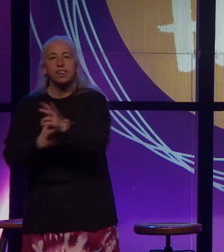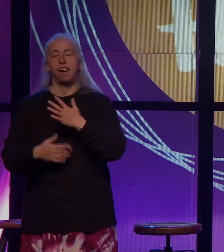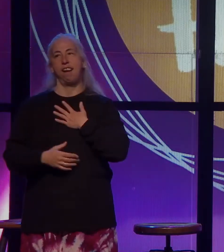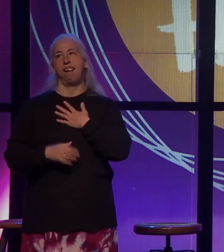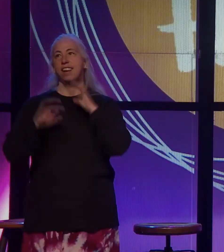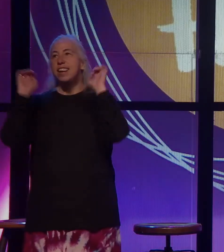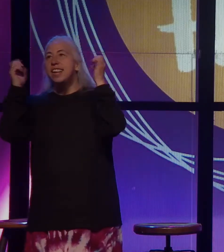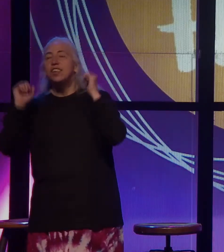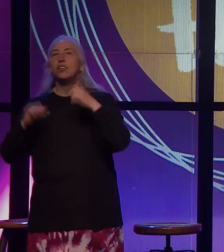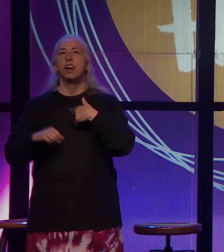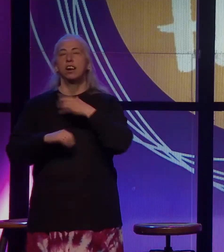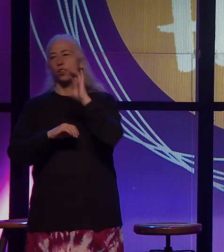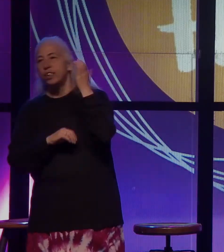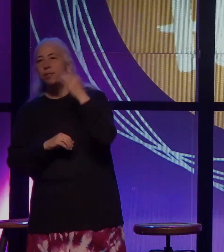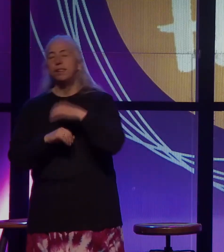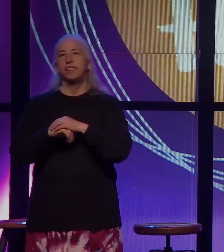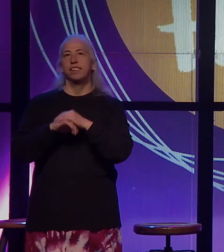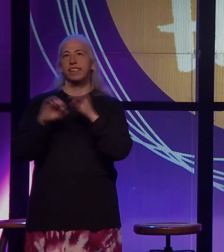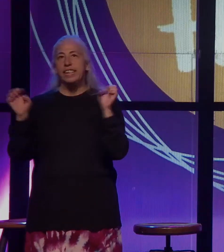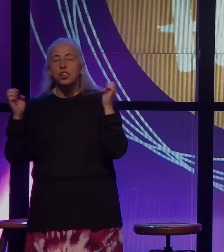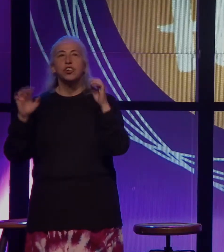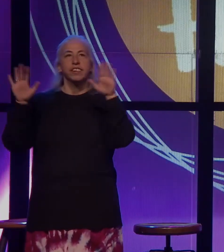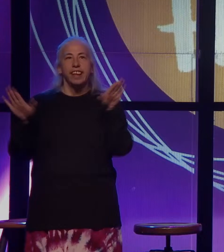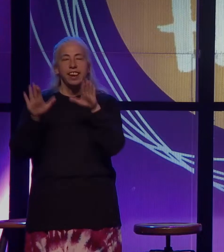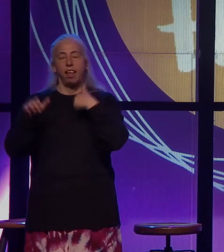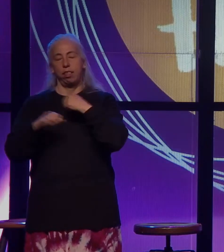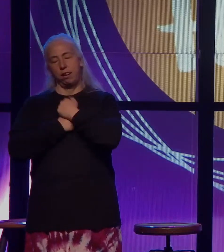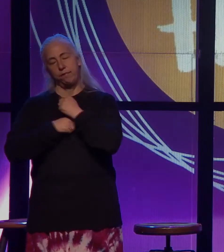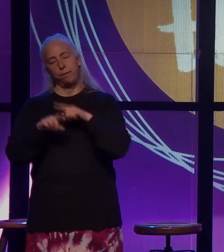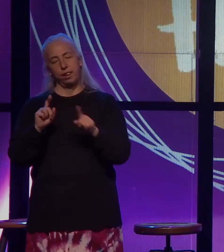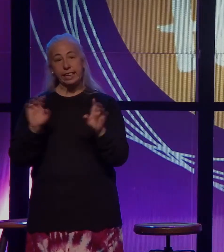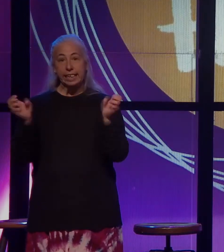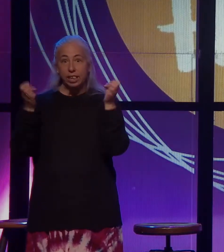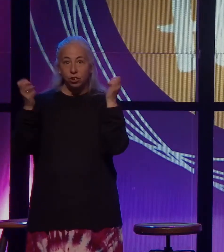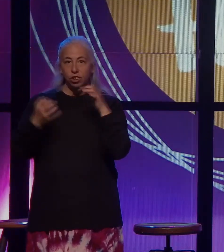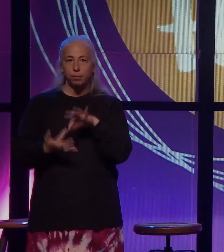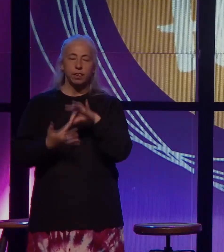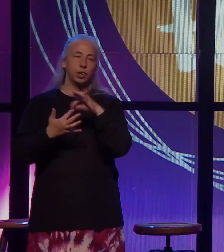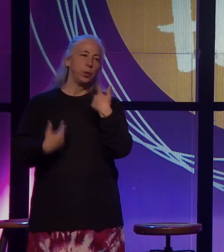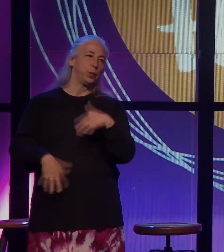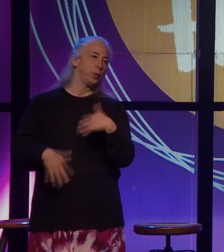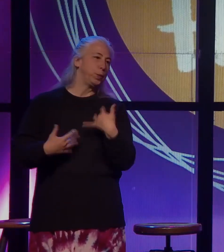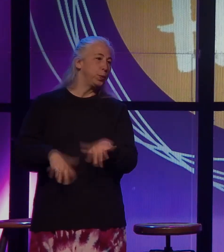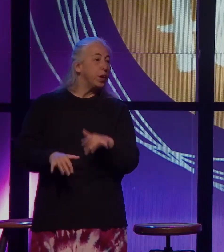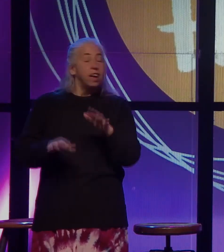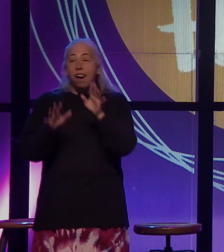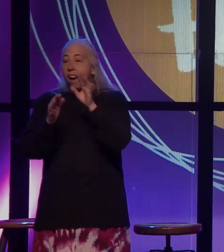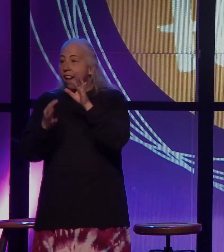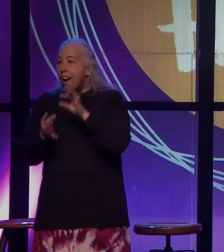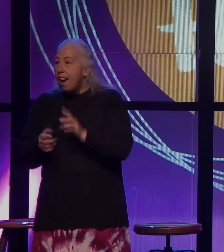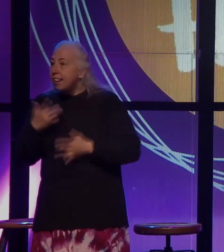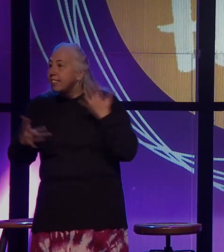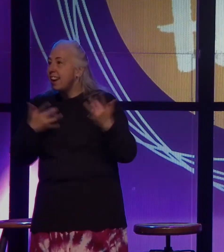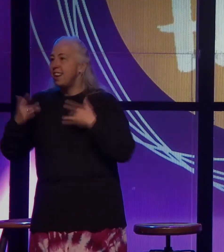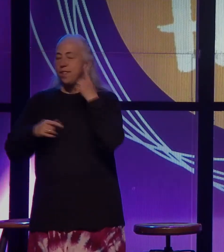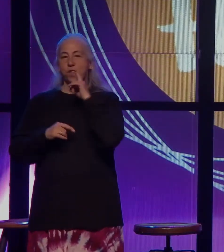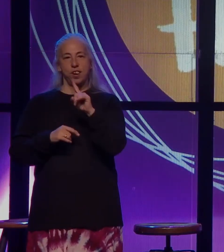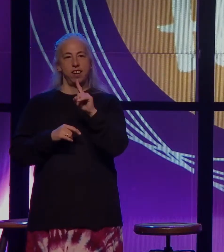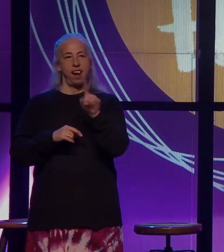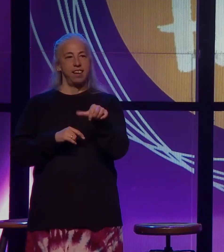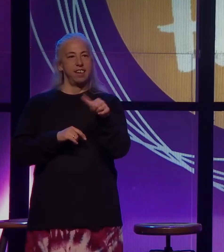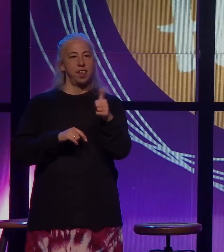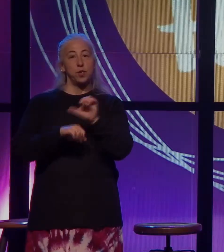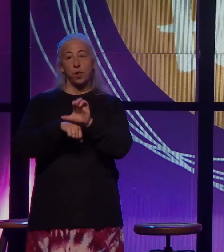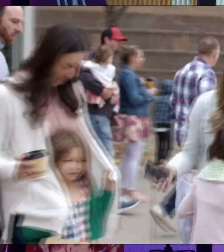I love Christmas. I love Easter. Okay, I love Sunday, but I love Easter. We're so excited for another fantastic Easter with Crossroads. Here's a